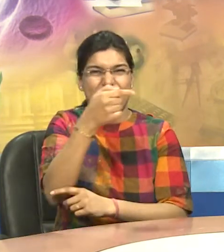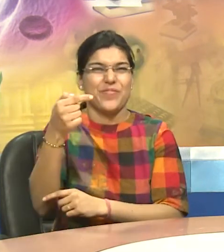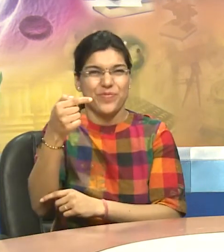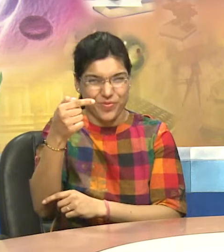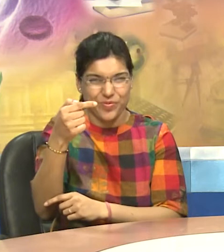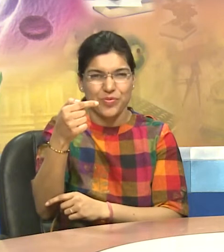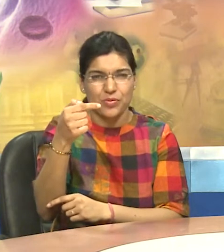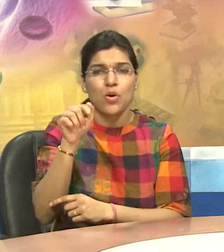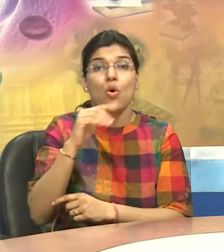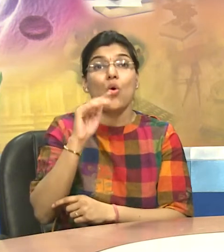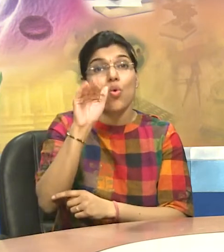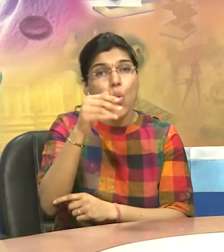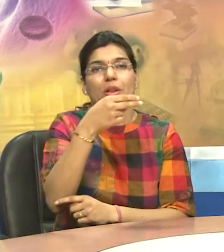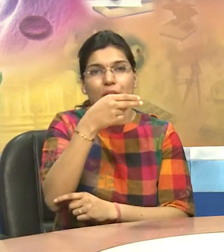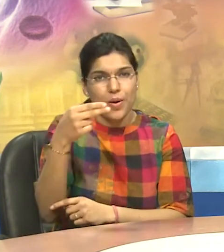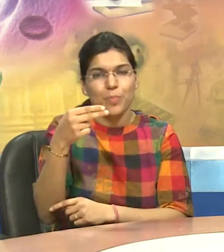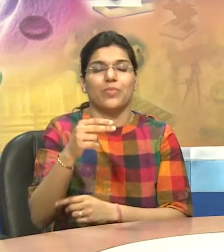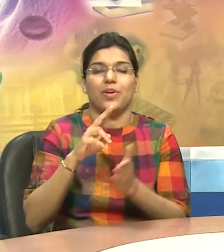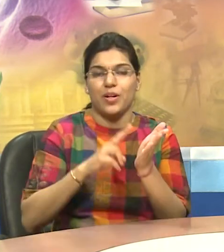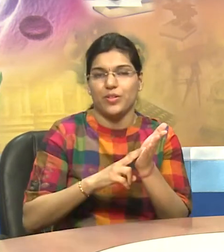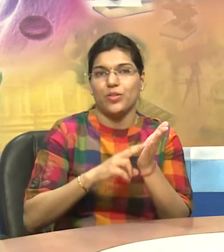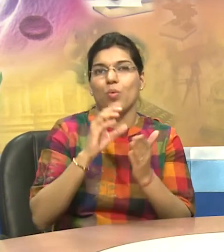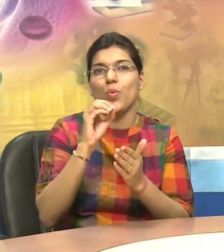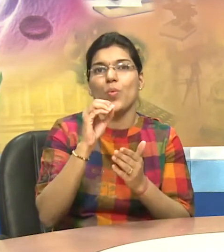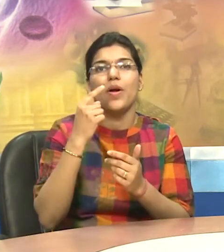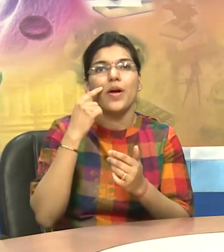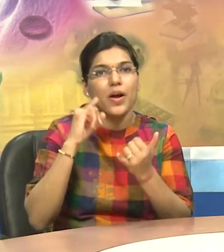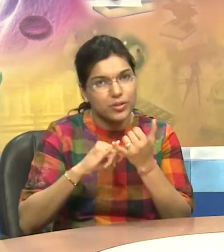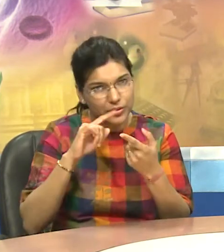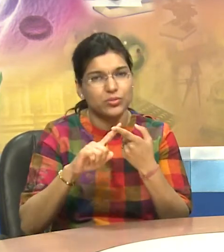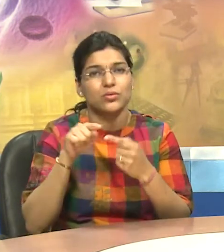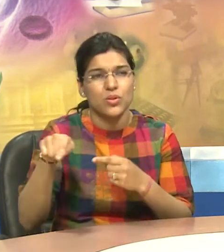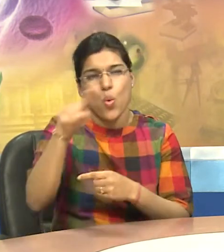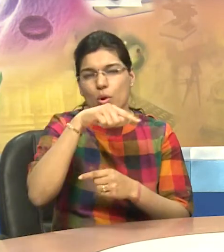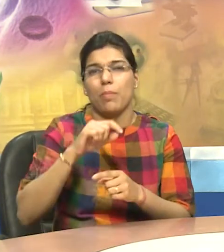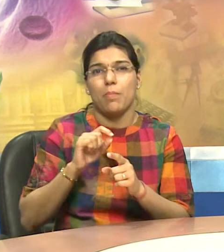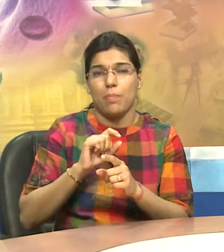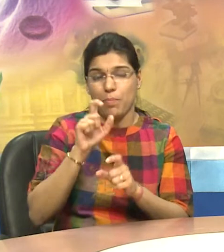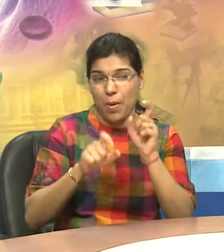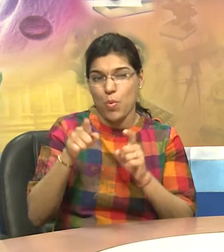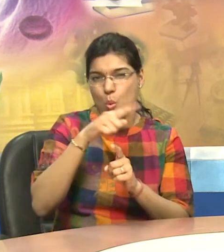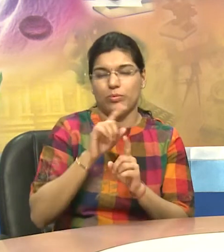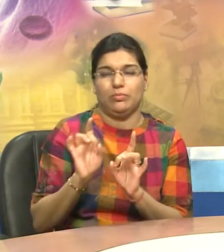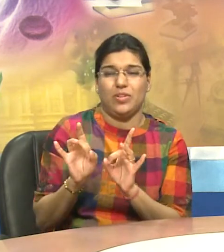which cause negative impact on us, named as noise,